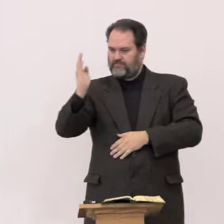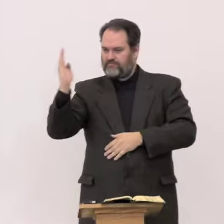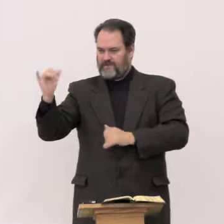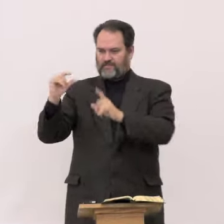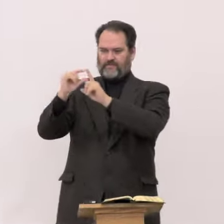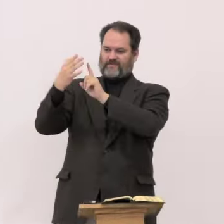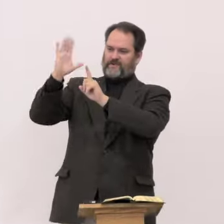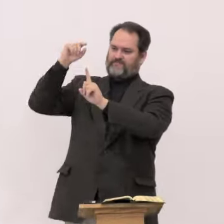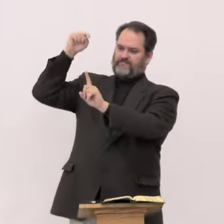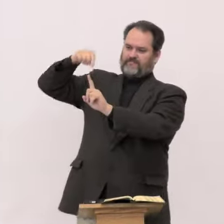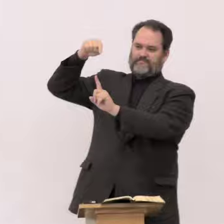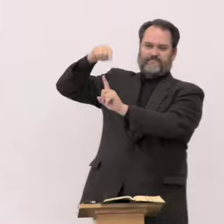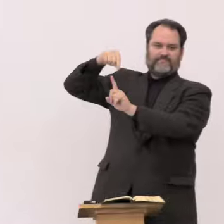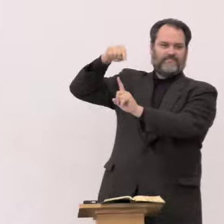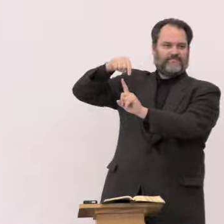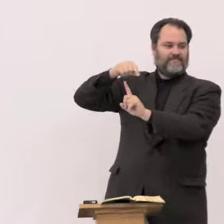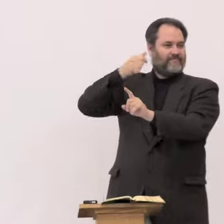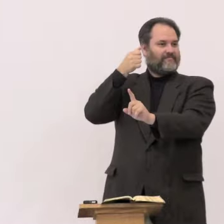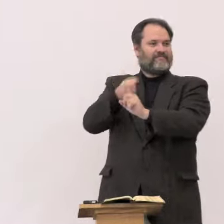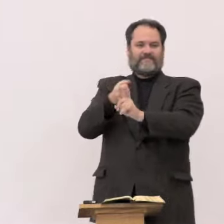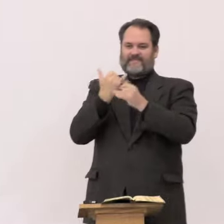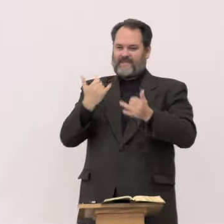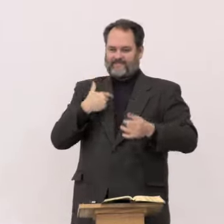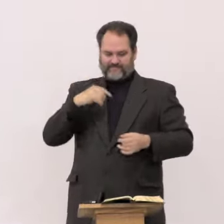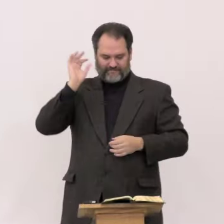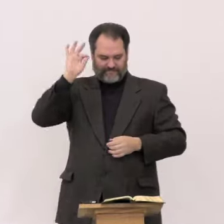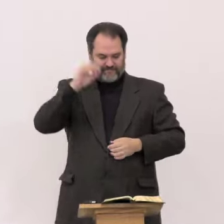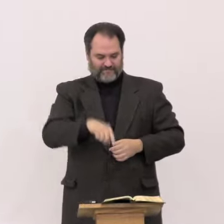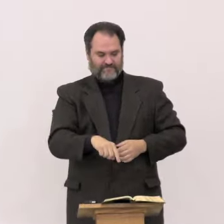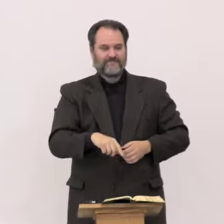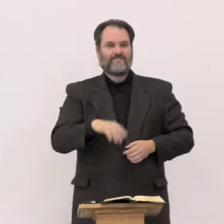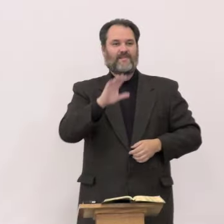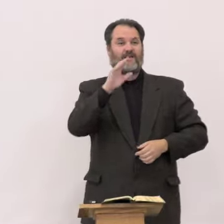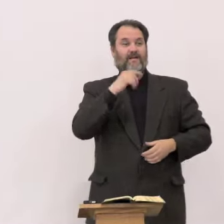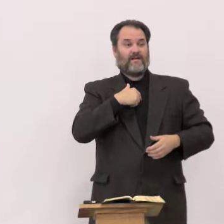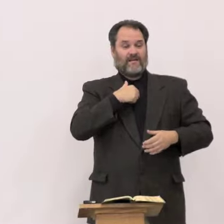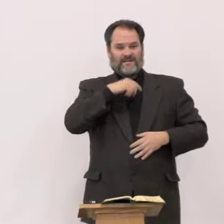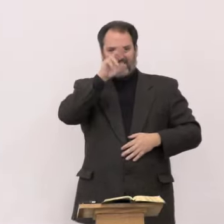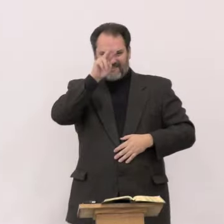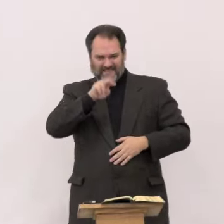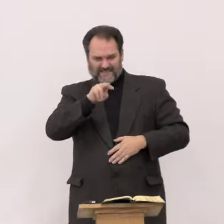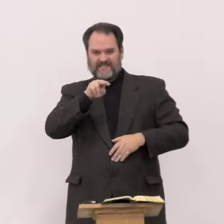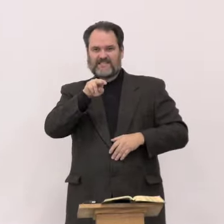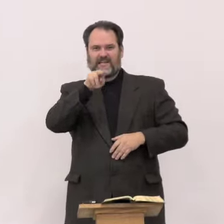on Jesus Christ. We're trying to look at the main thing. And